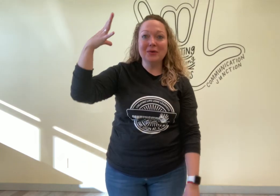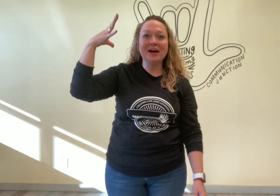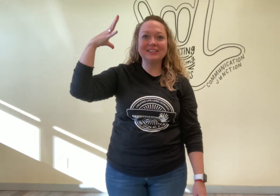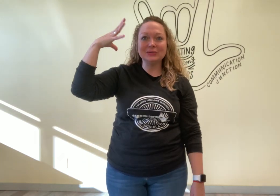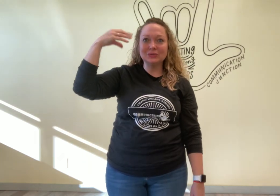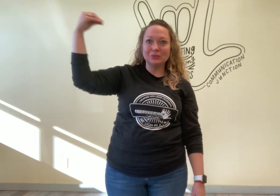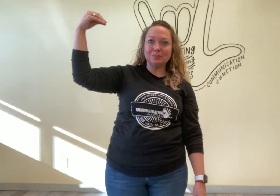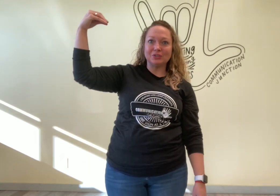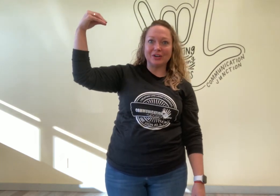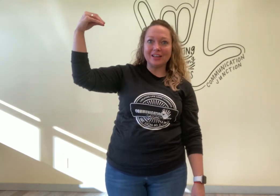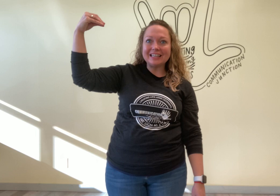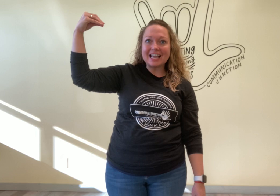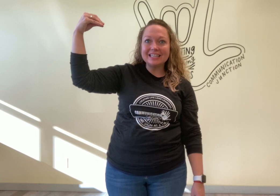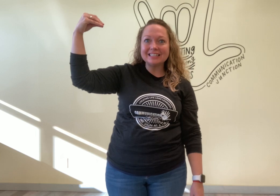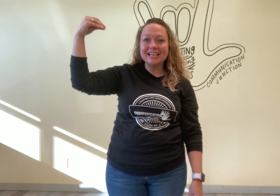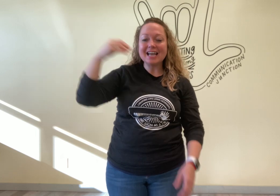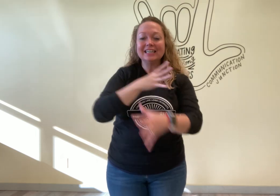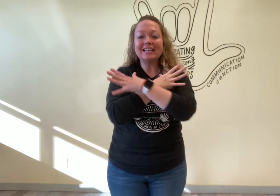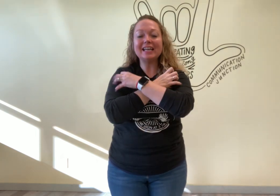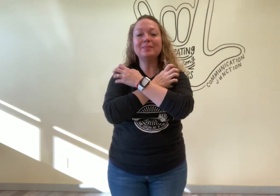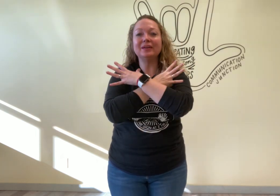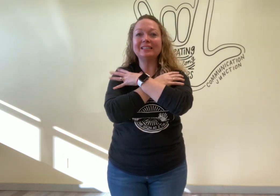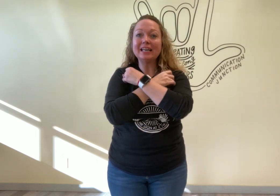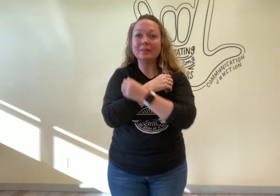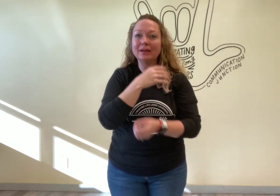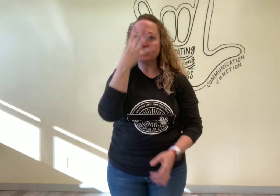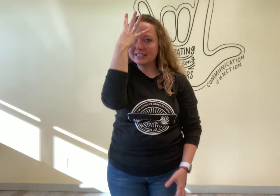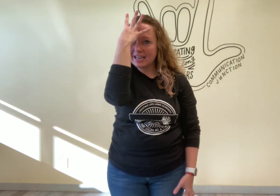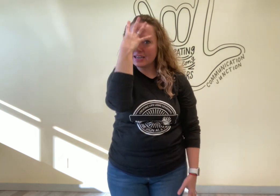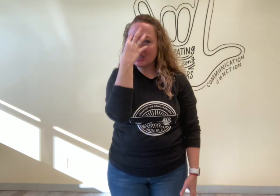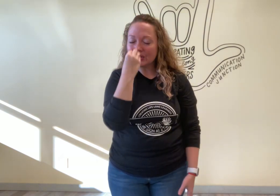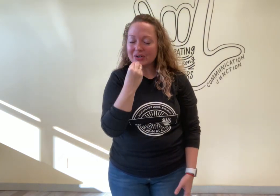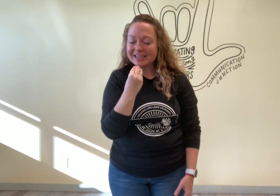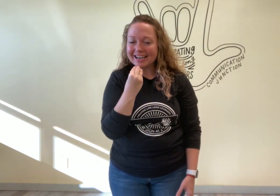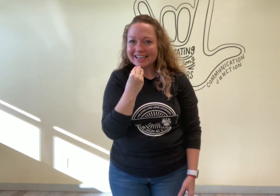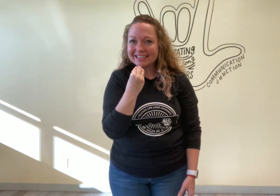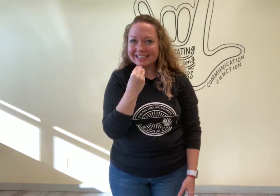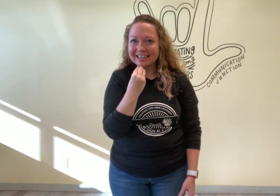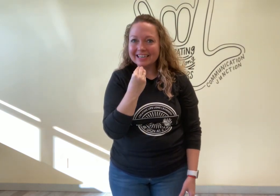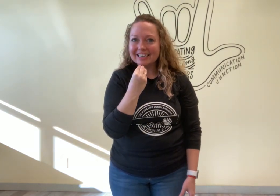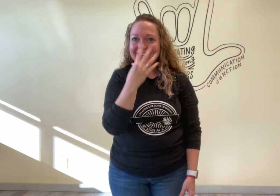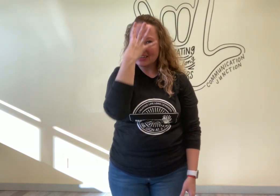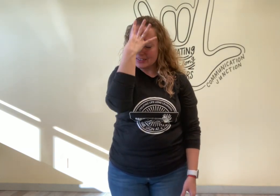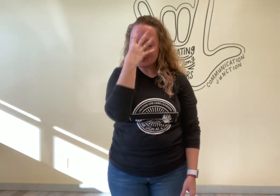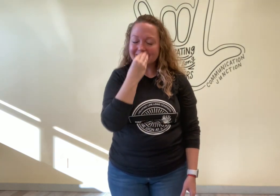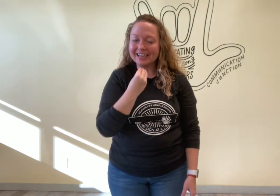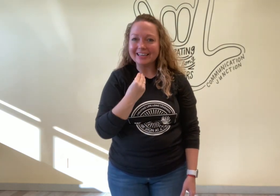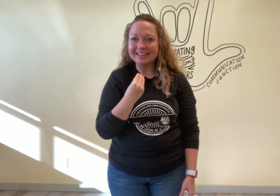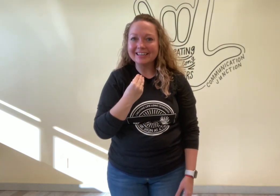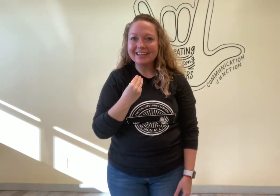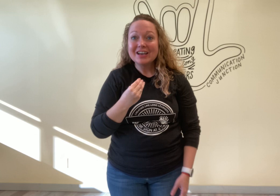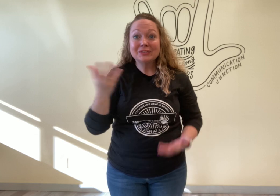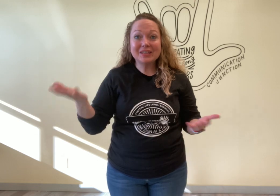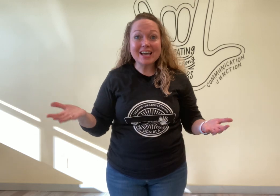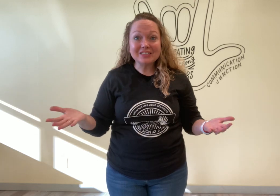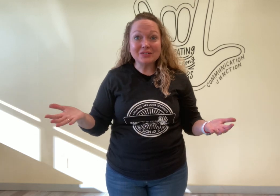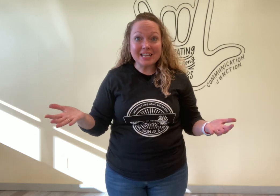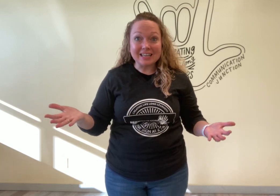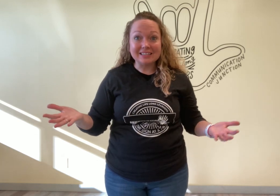want to, zoop, turn out the lights. Teddy bear, say good night. Good night. So that is our dance, our